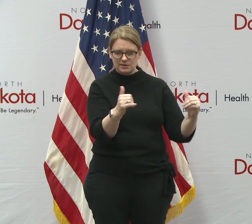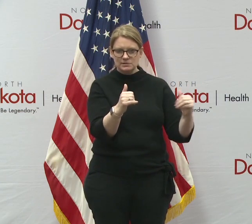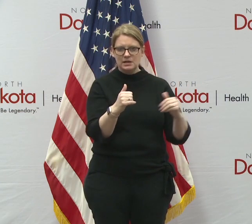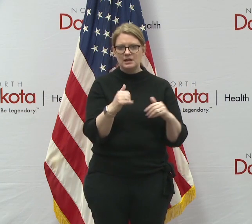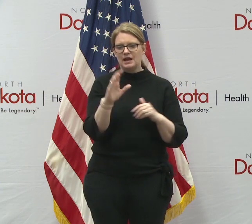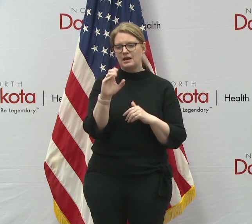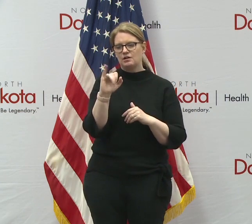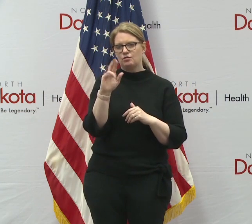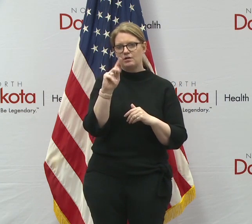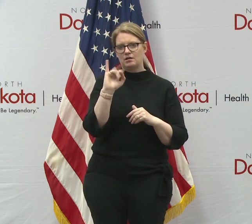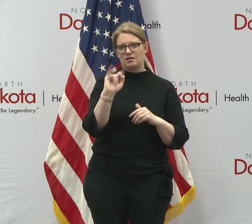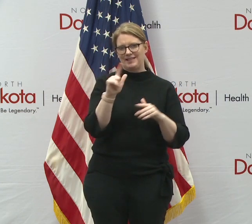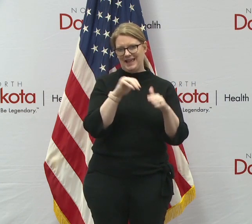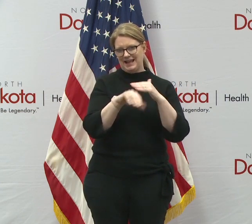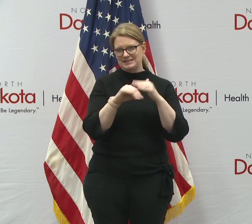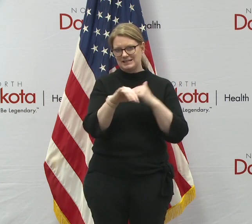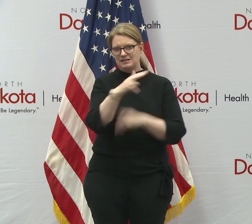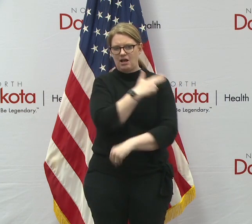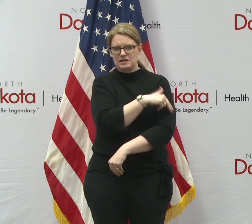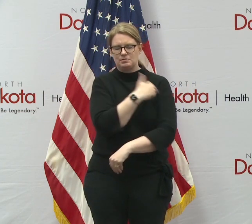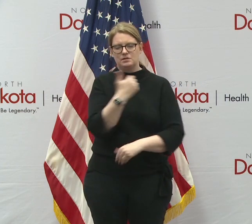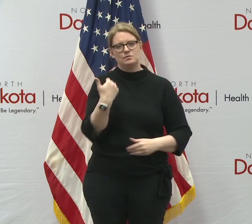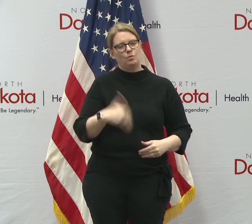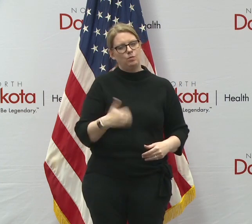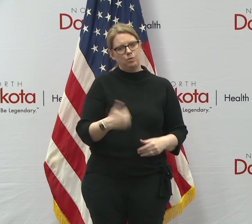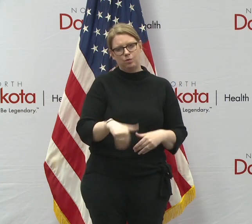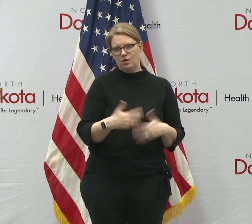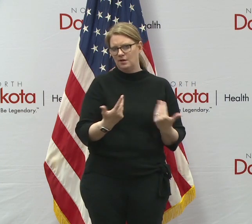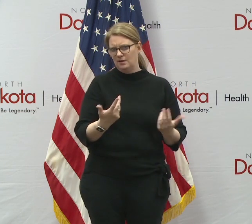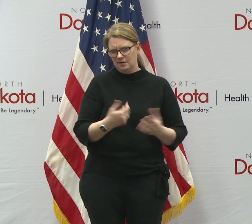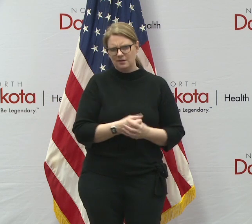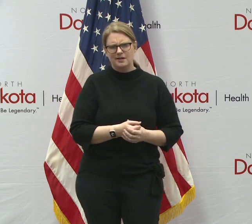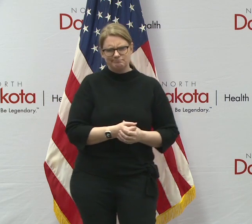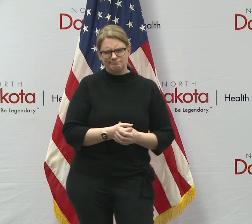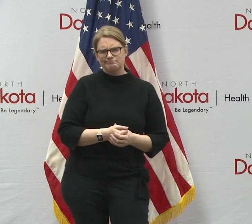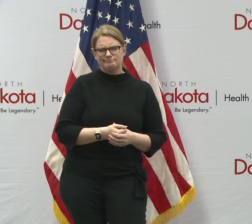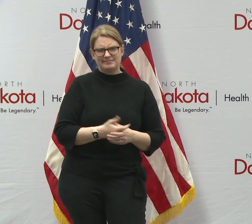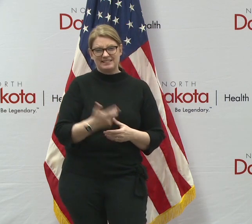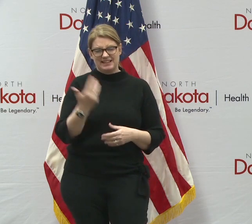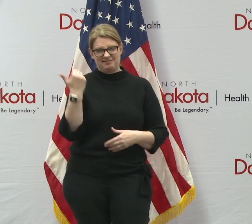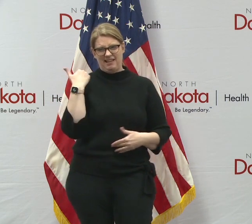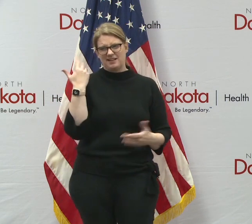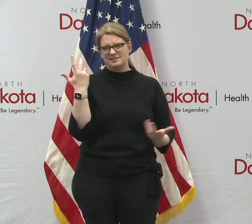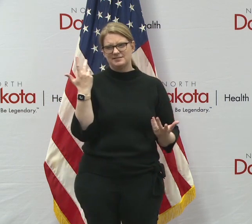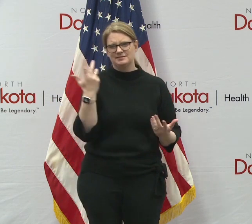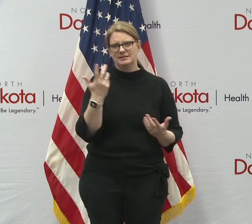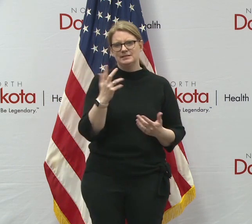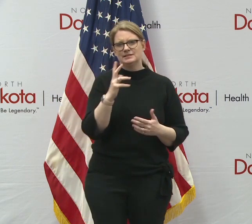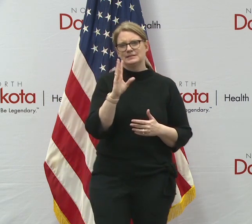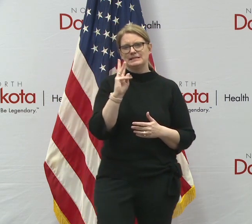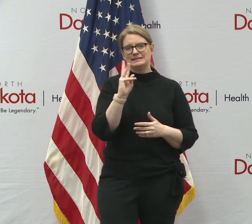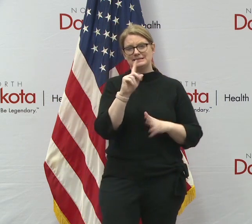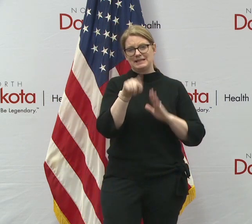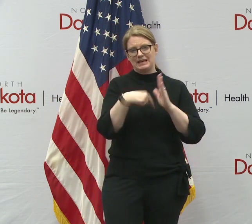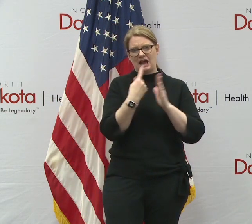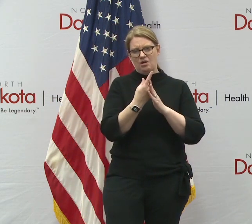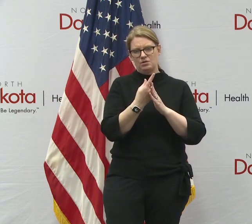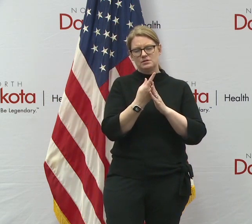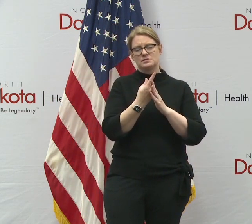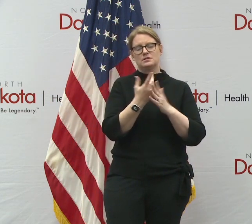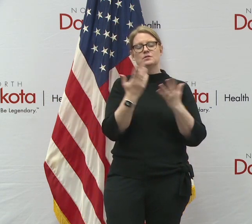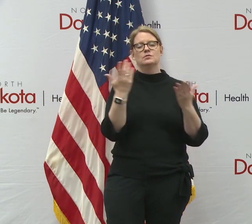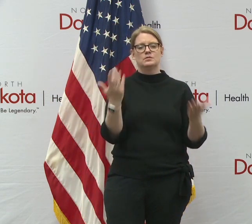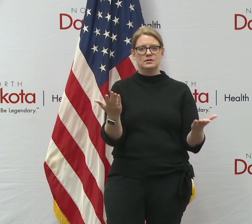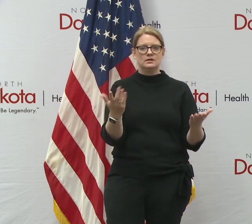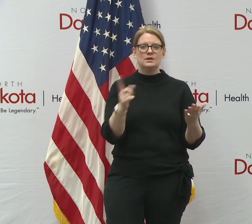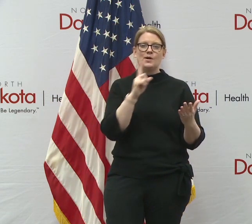critical access hospitals leadership over the last 16 hours, I just want to